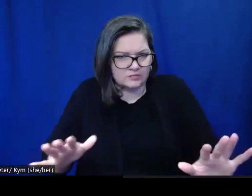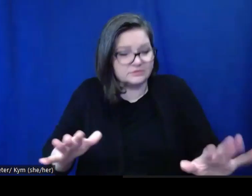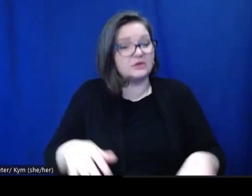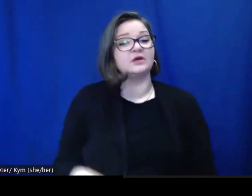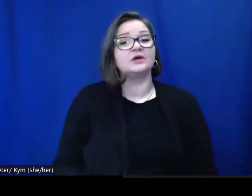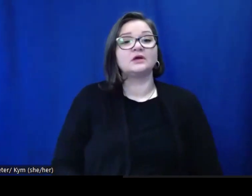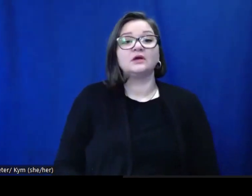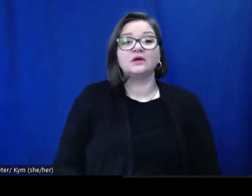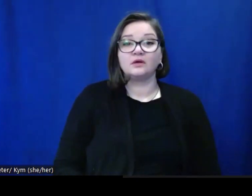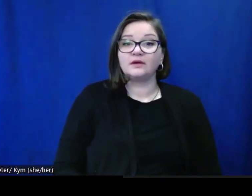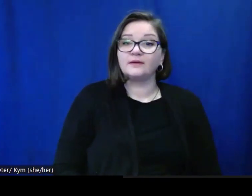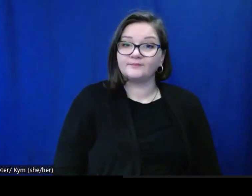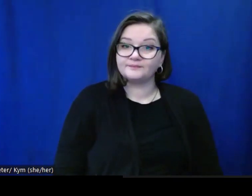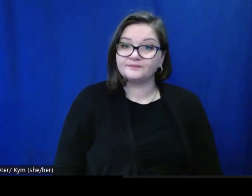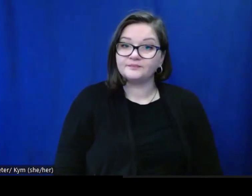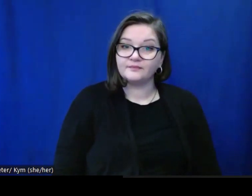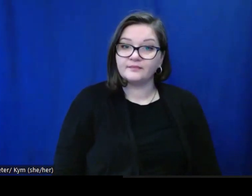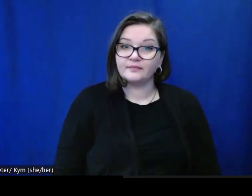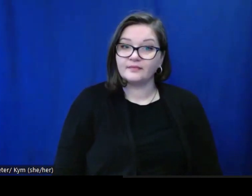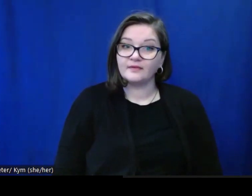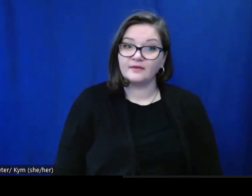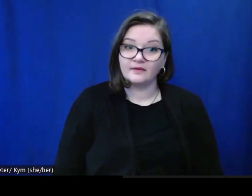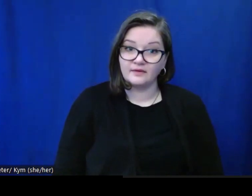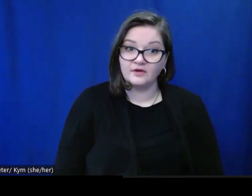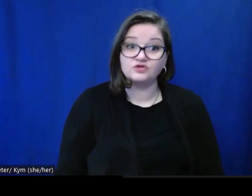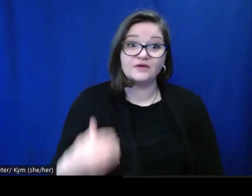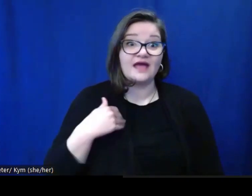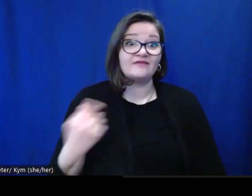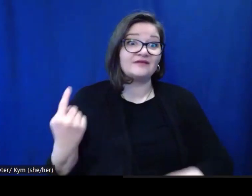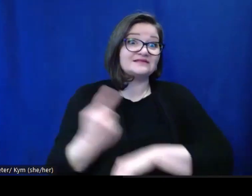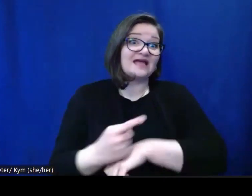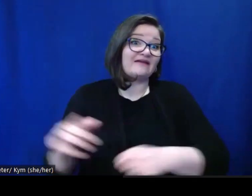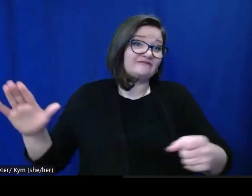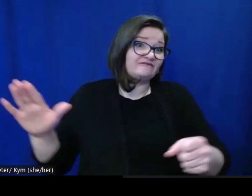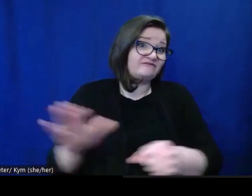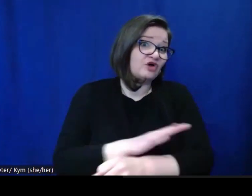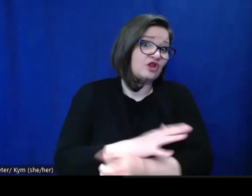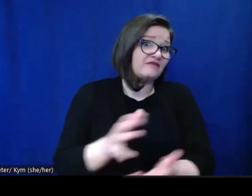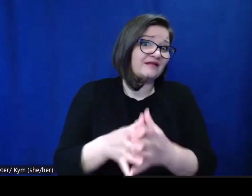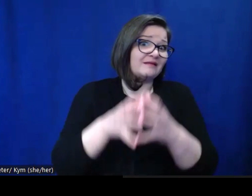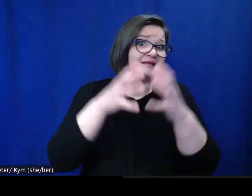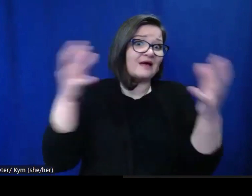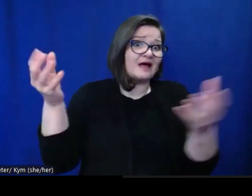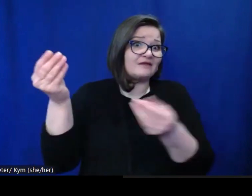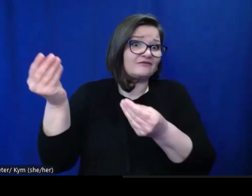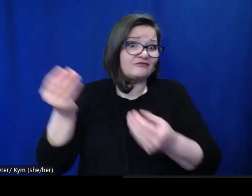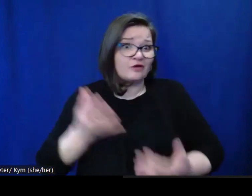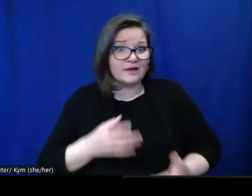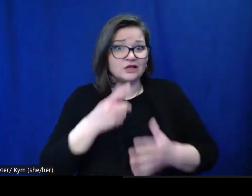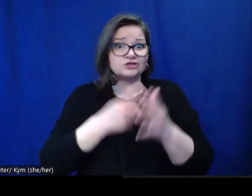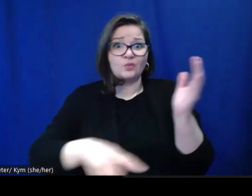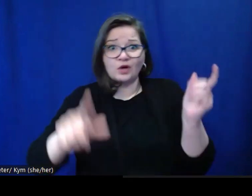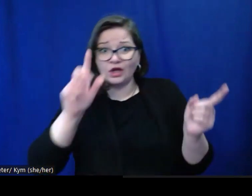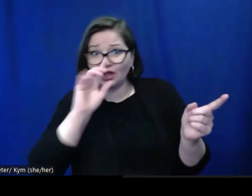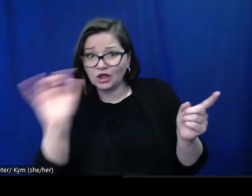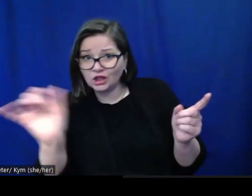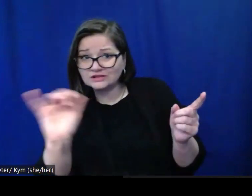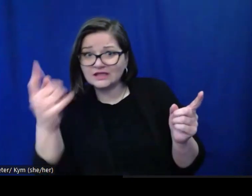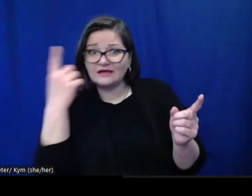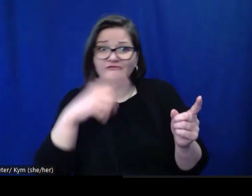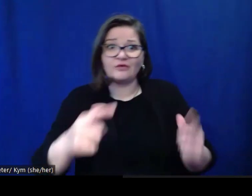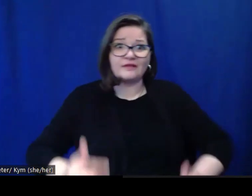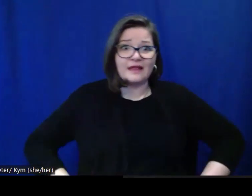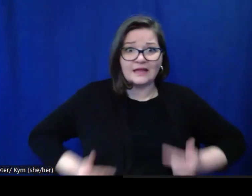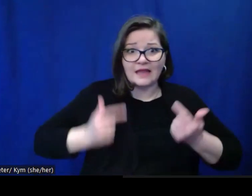a day chock-filled with a lot of information of what that looks like across the lifespan and what we can do